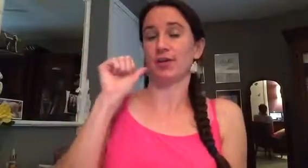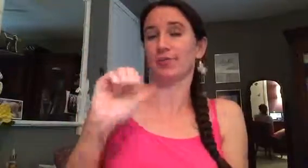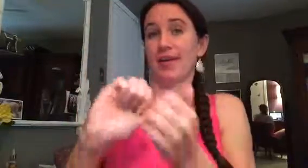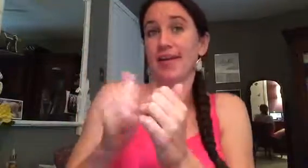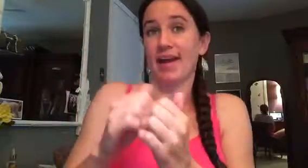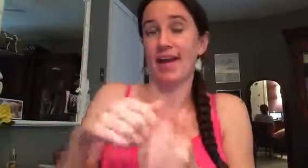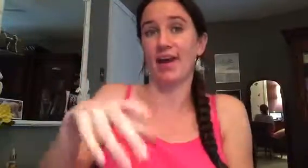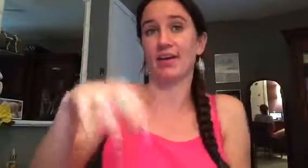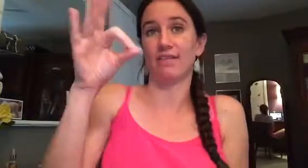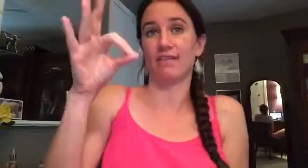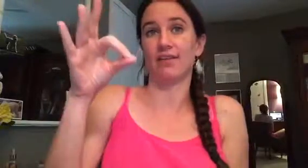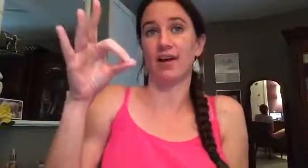volume of a container